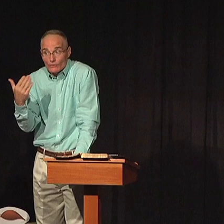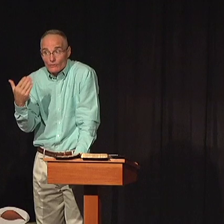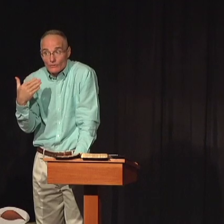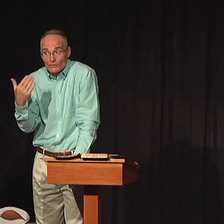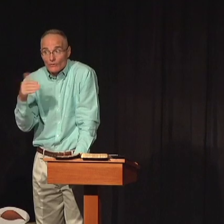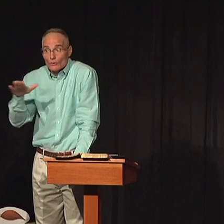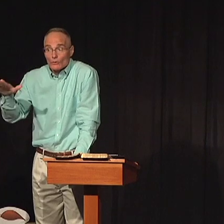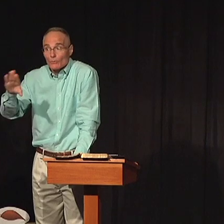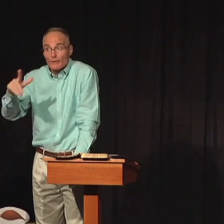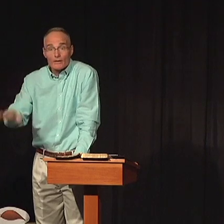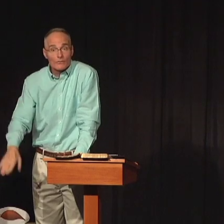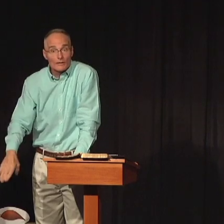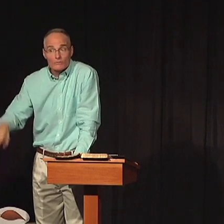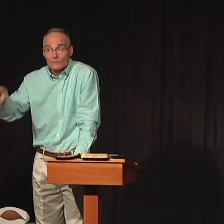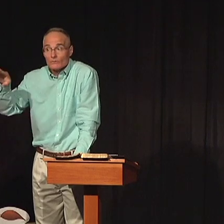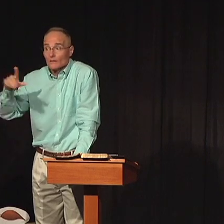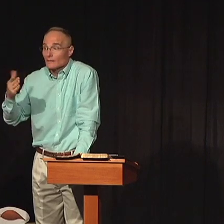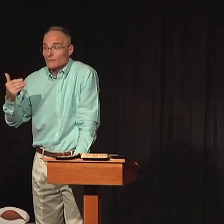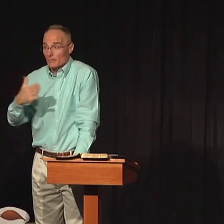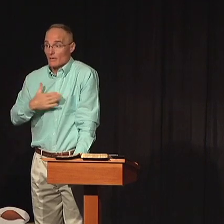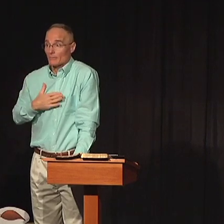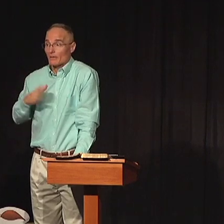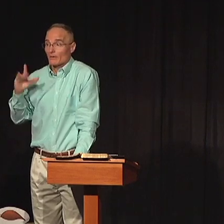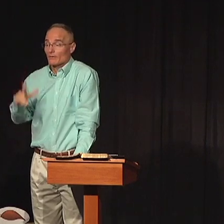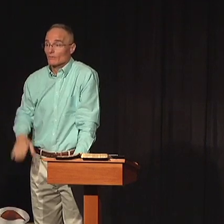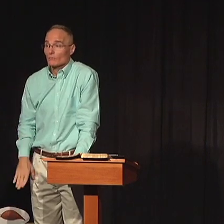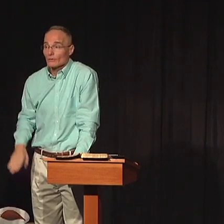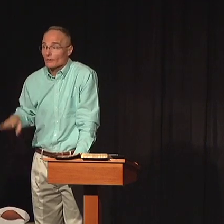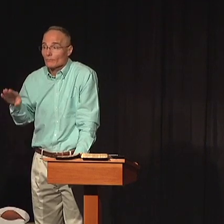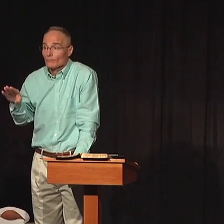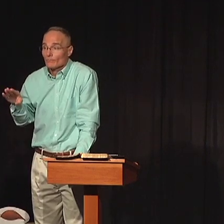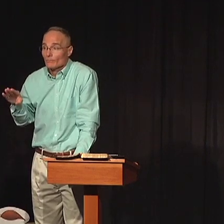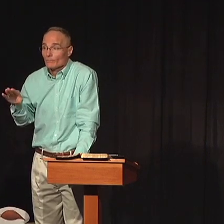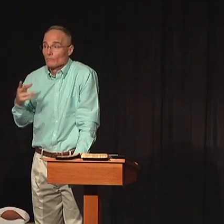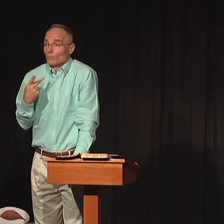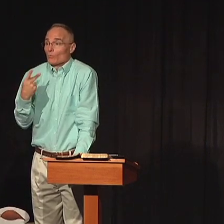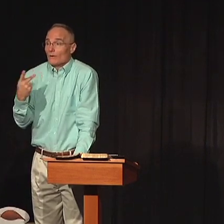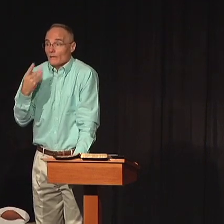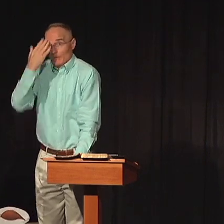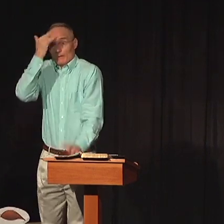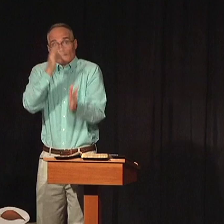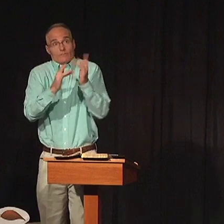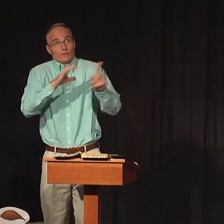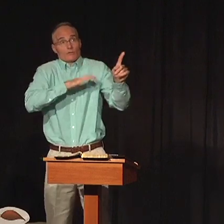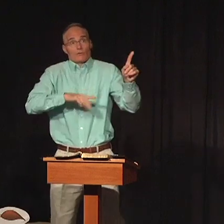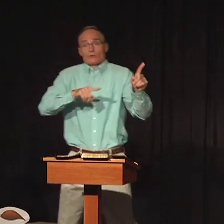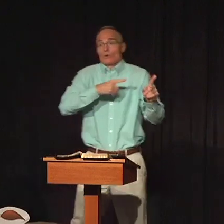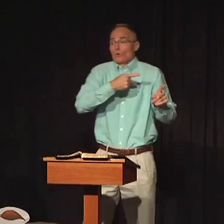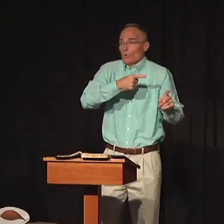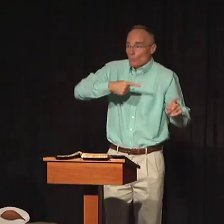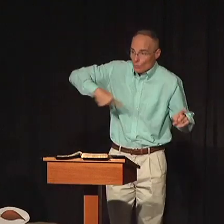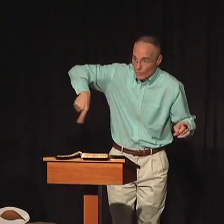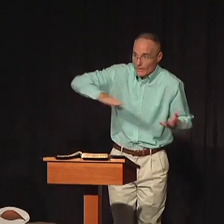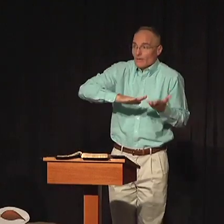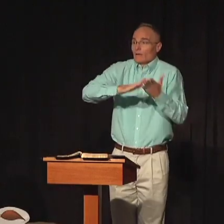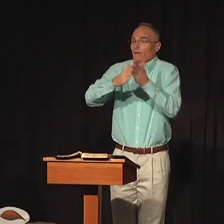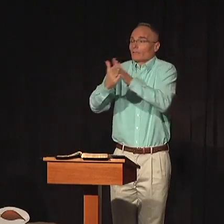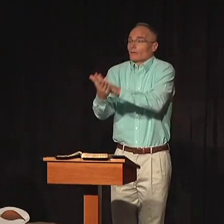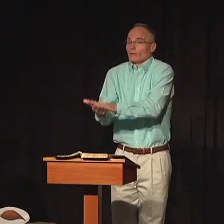And it doesn't matter about your background, how you grew up, my background, how I grew up. We, because of Jesus Christ,